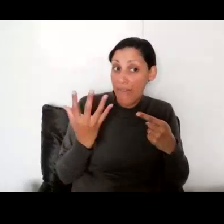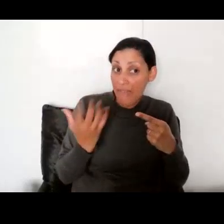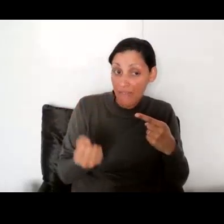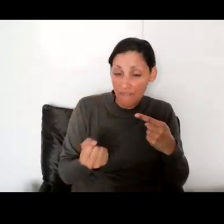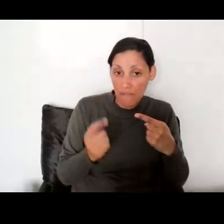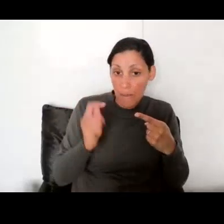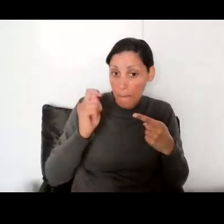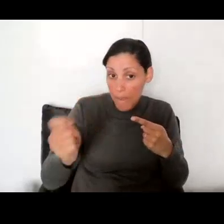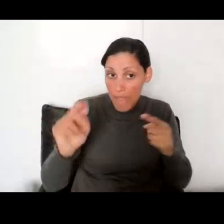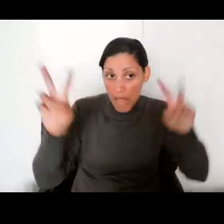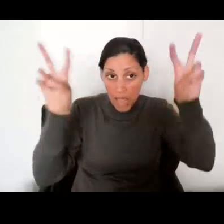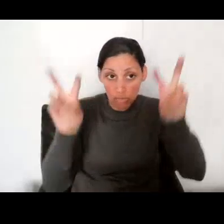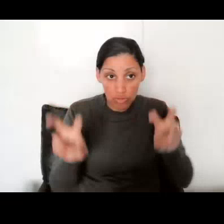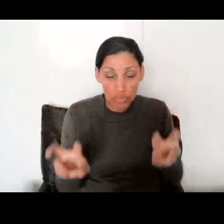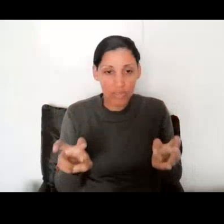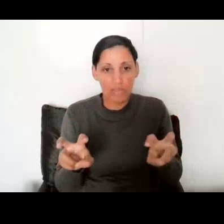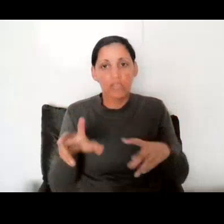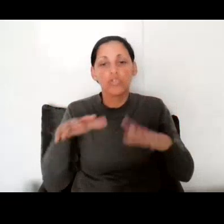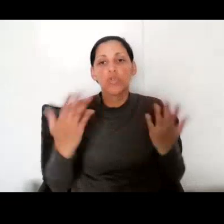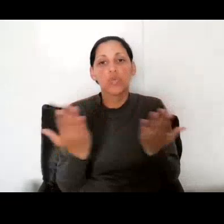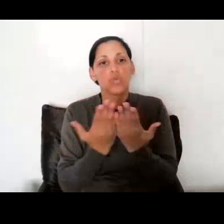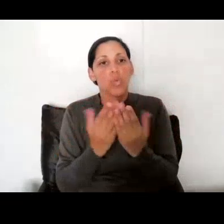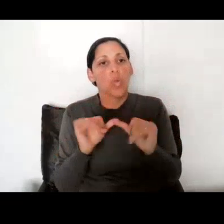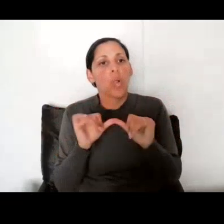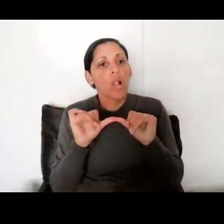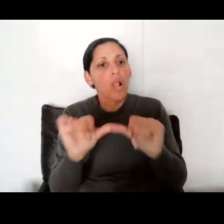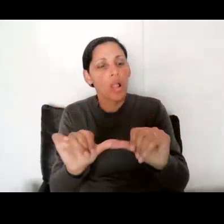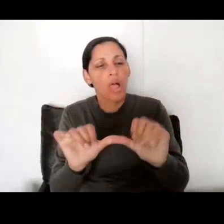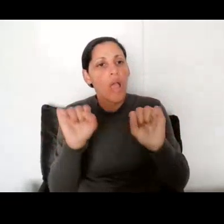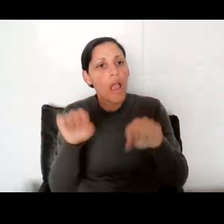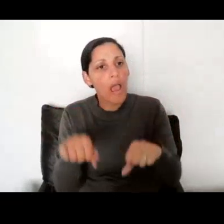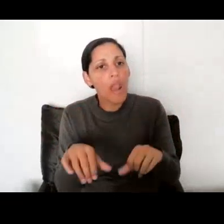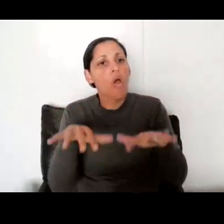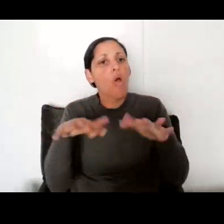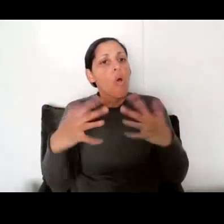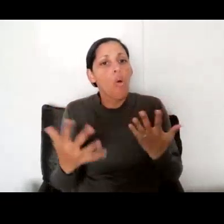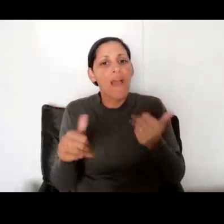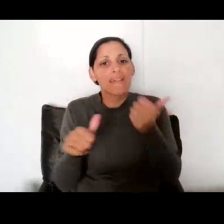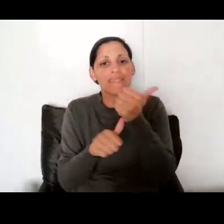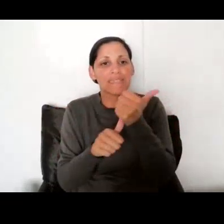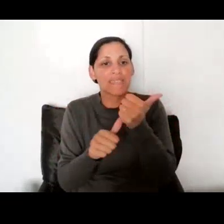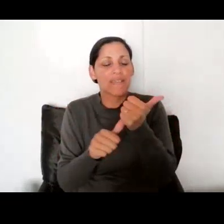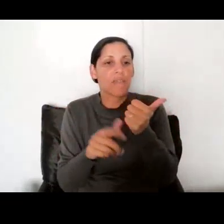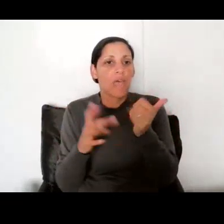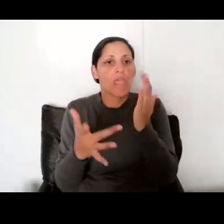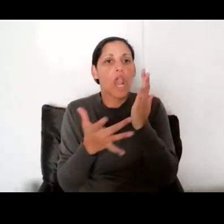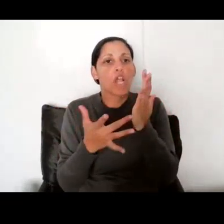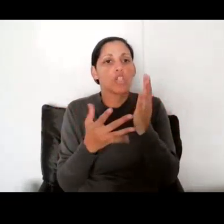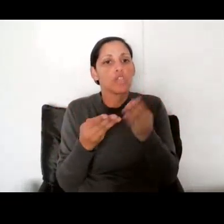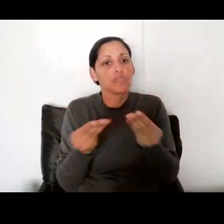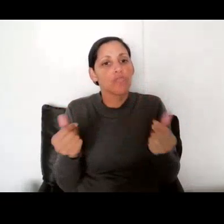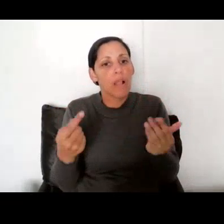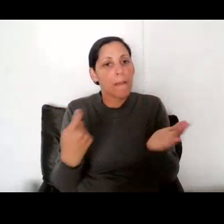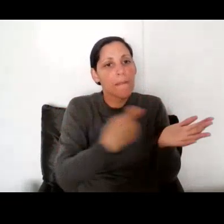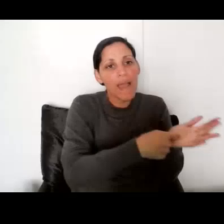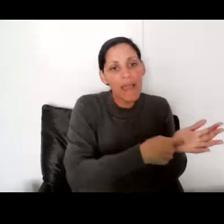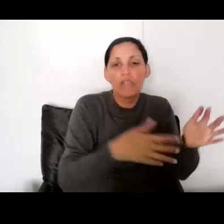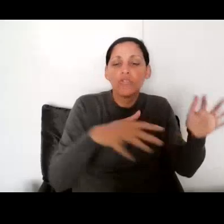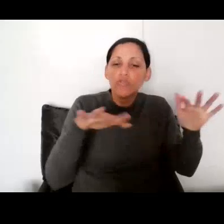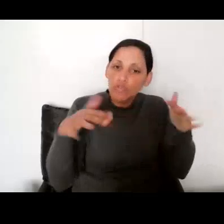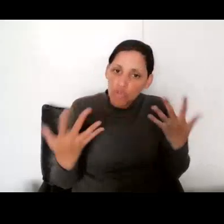electricity so that the school will keep functioning, or buying assistive technology materials. They had to then switch the budget